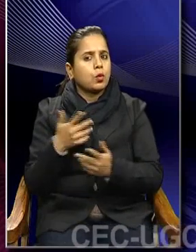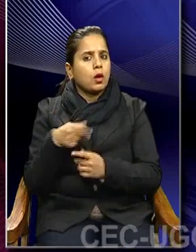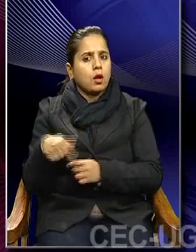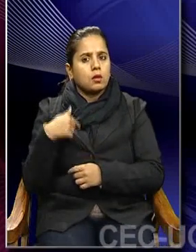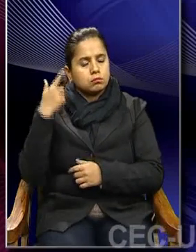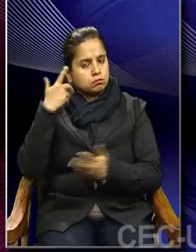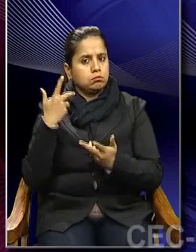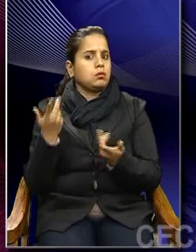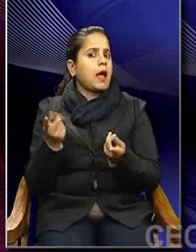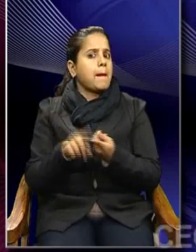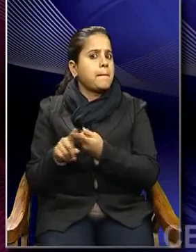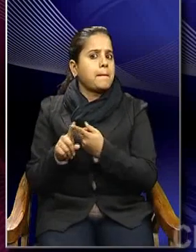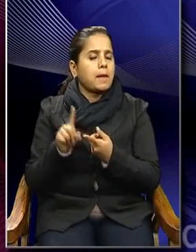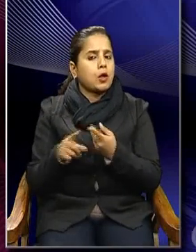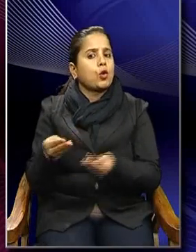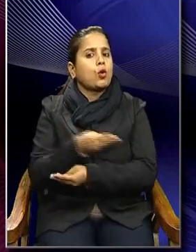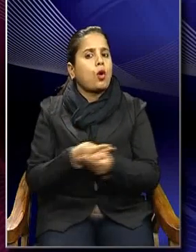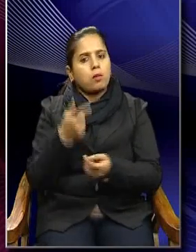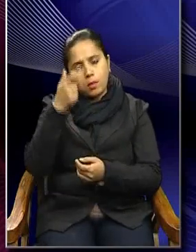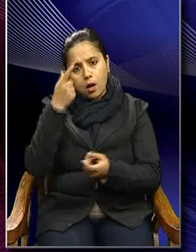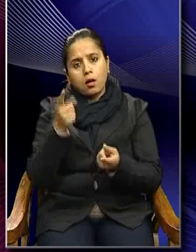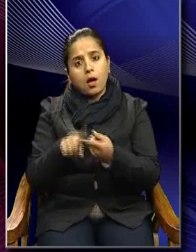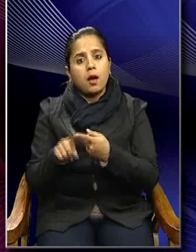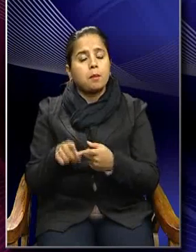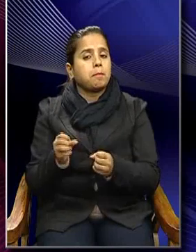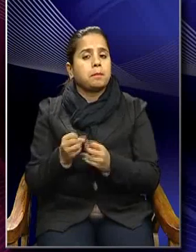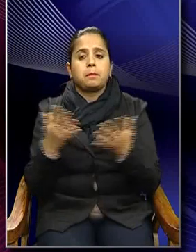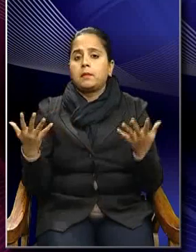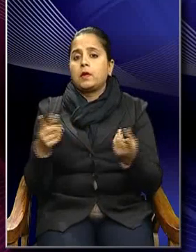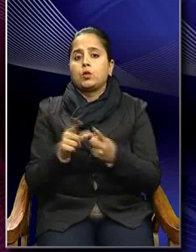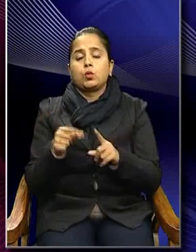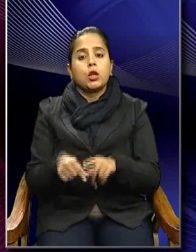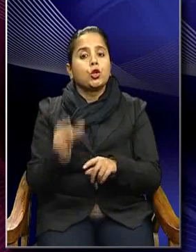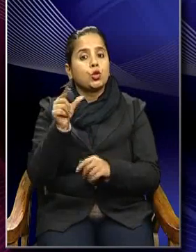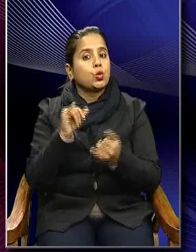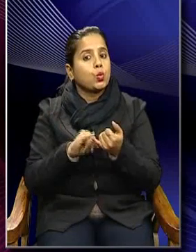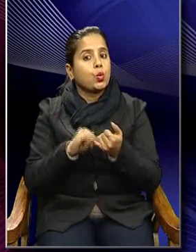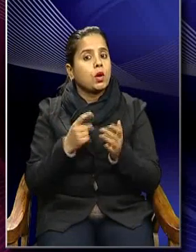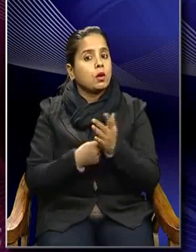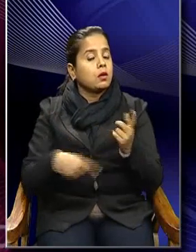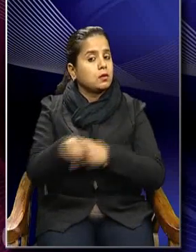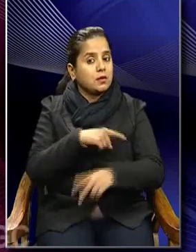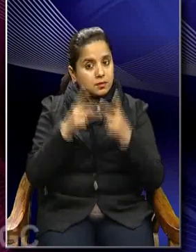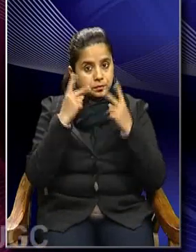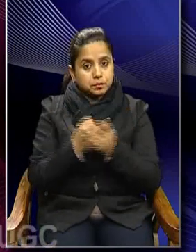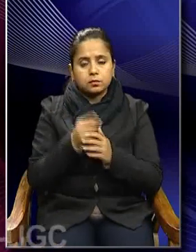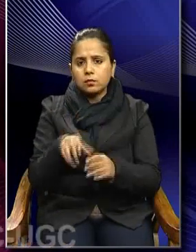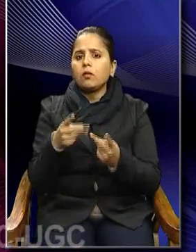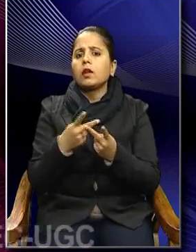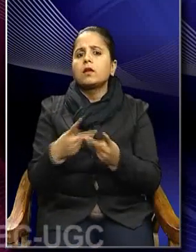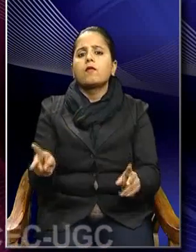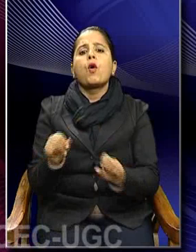tremors of this economic crisis in a big way. USSR, since it had a different